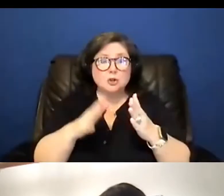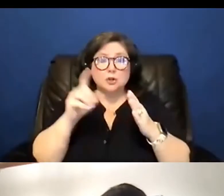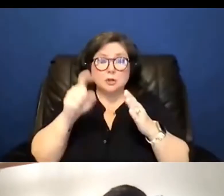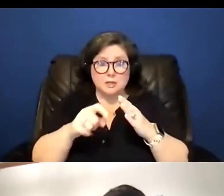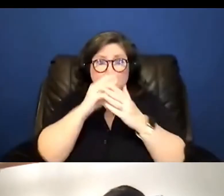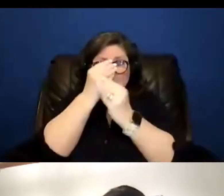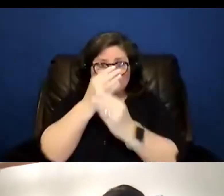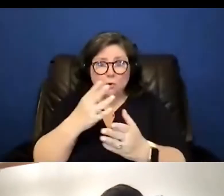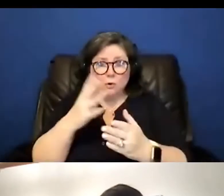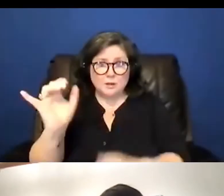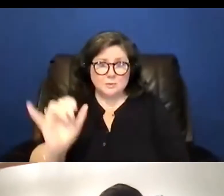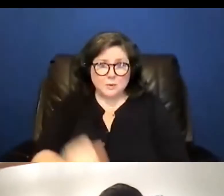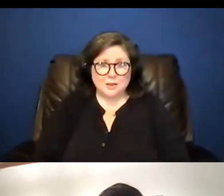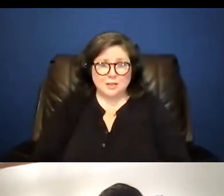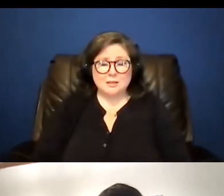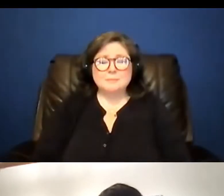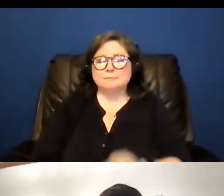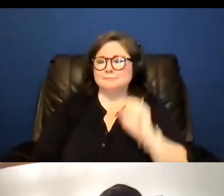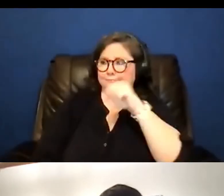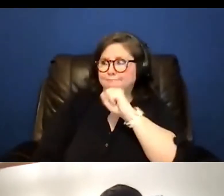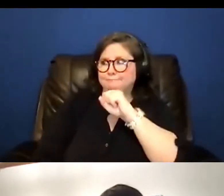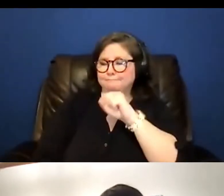Absolutely. Public.